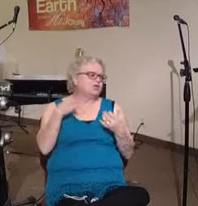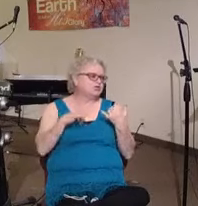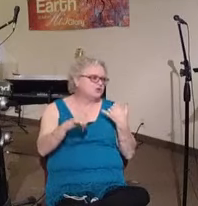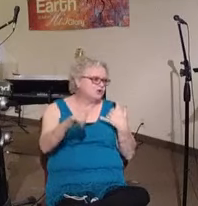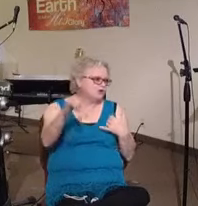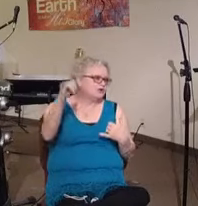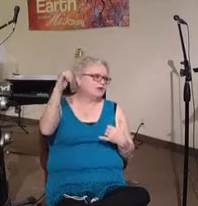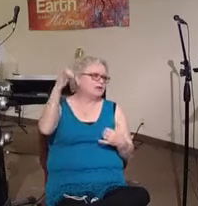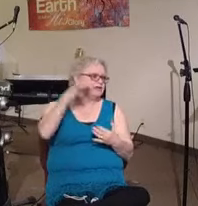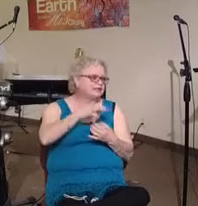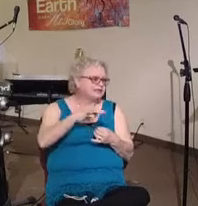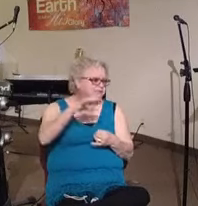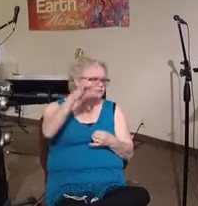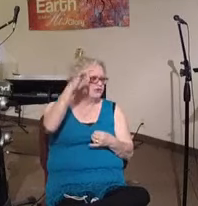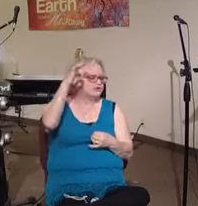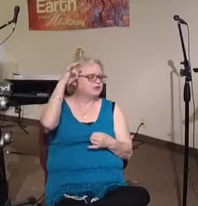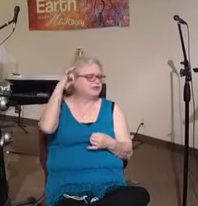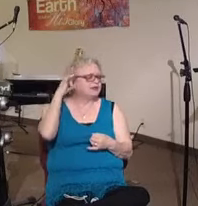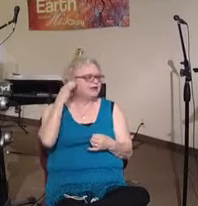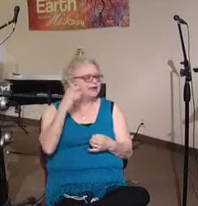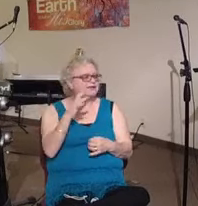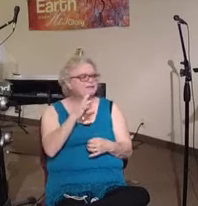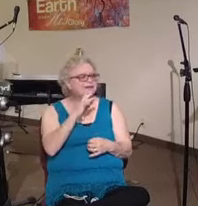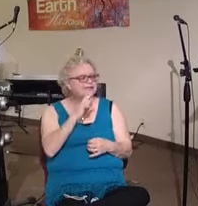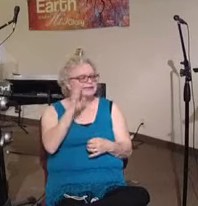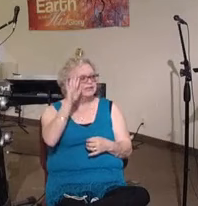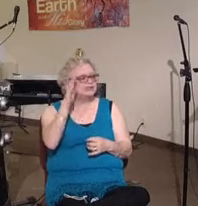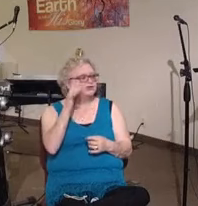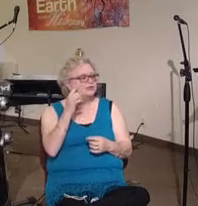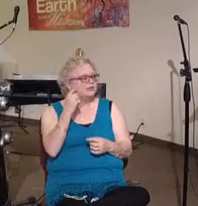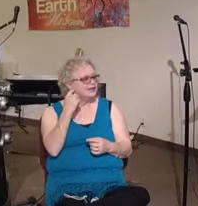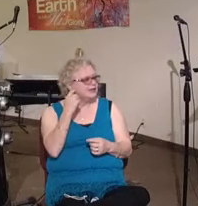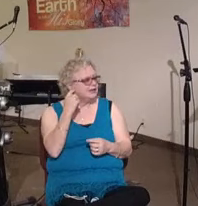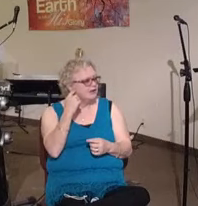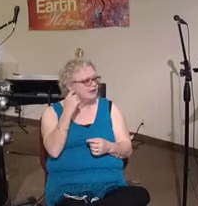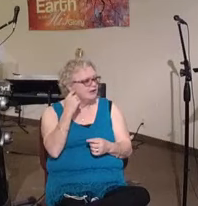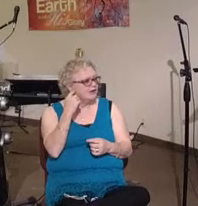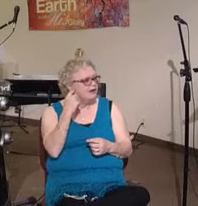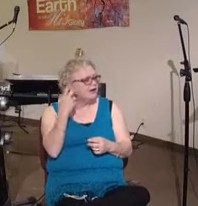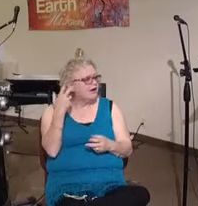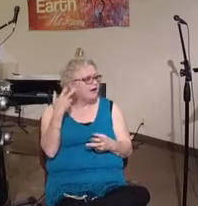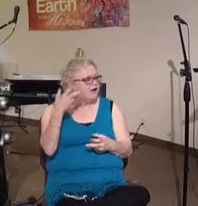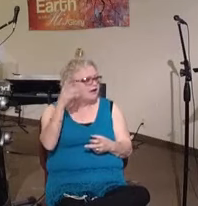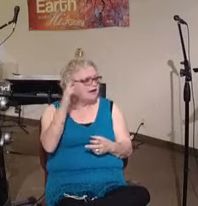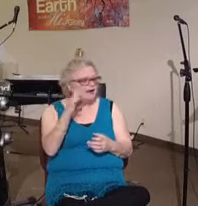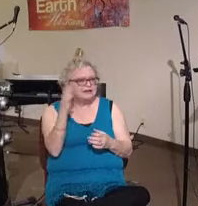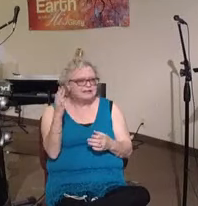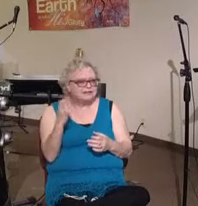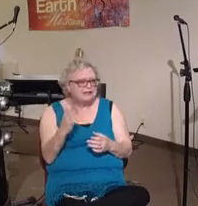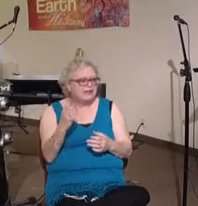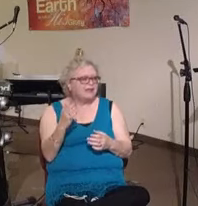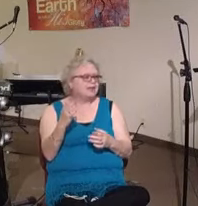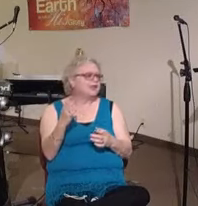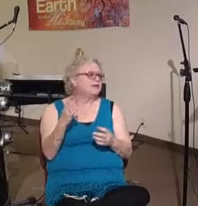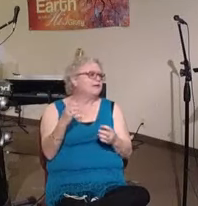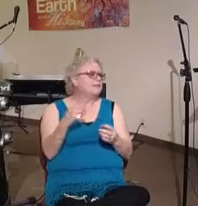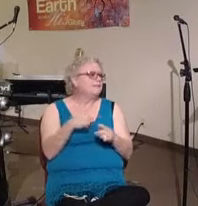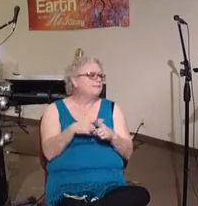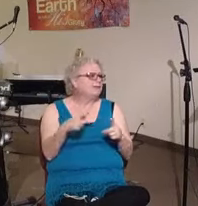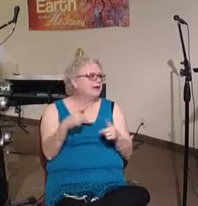it's all through deception and him hissing in your ear, telling you that God is nothing but lies. You need to follow